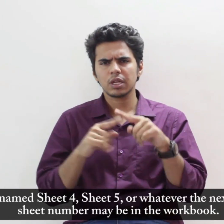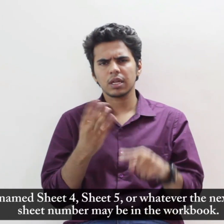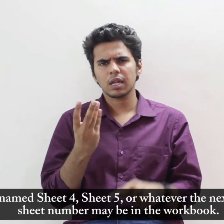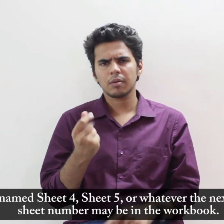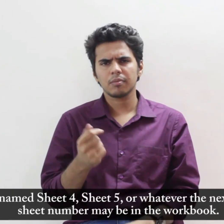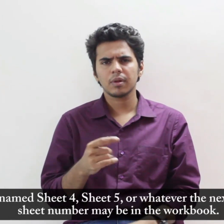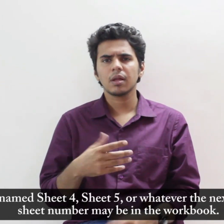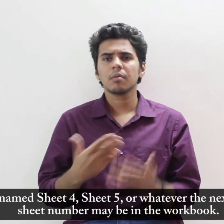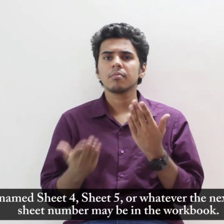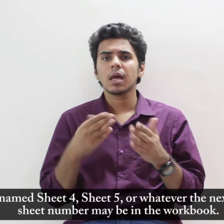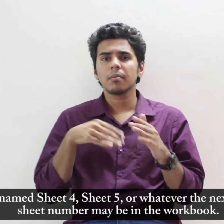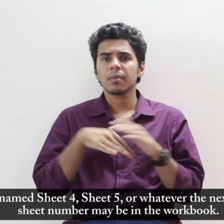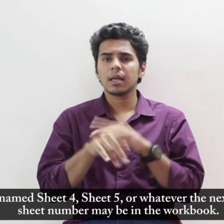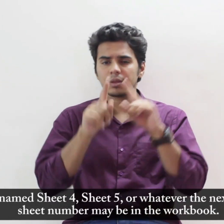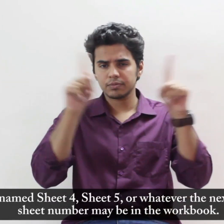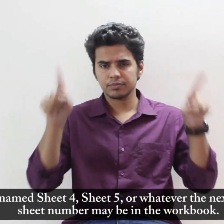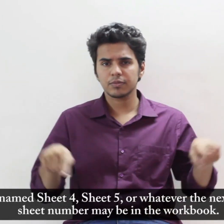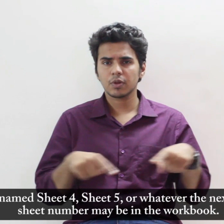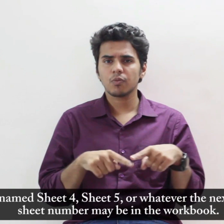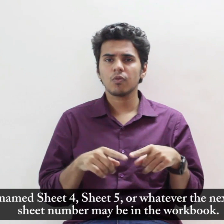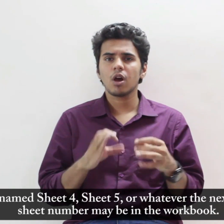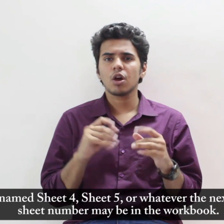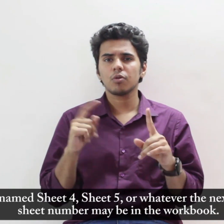sheet number may be in the workbook.